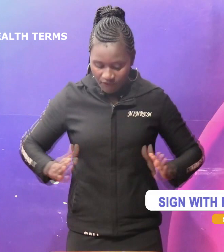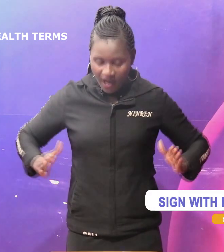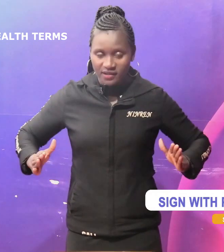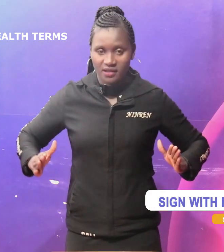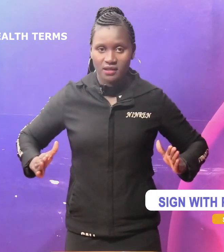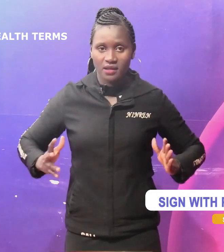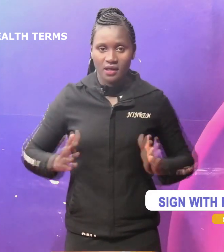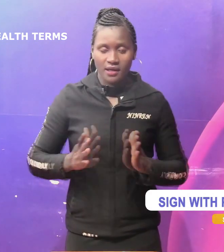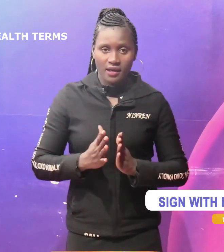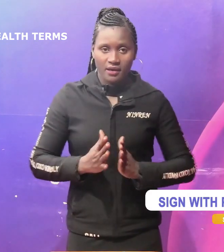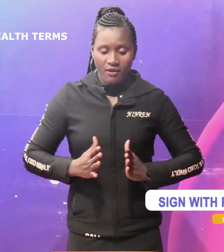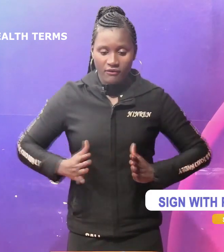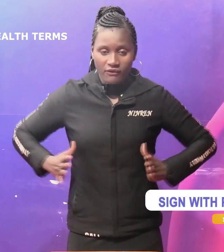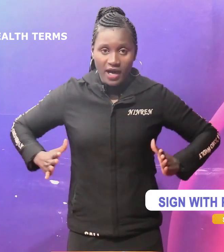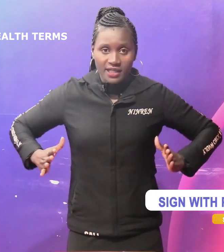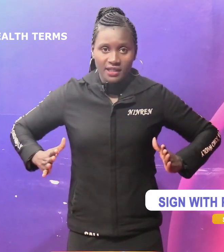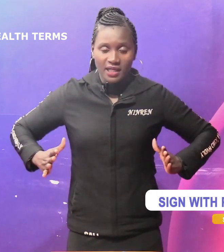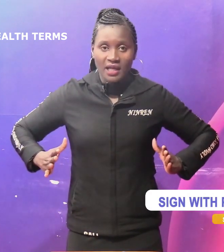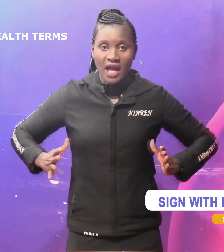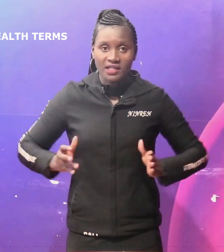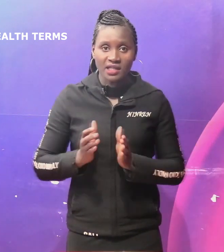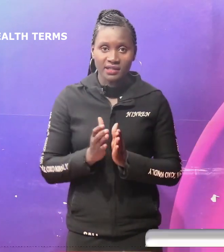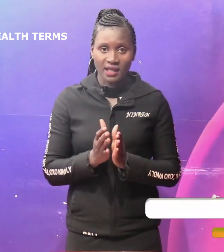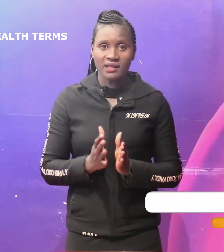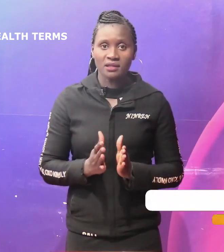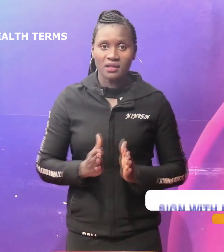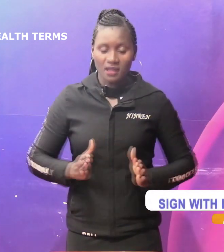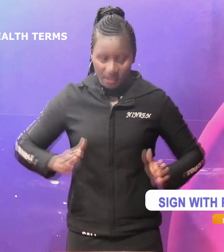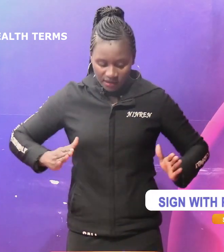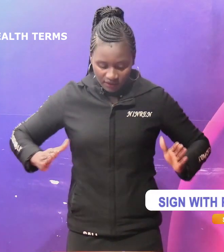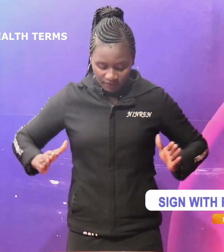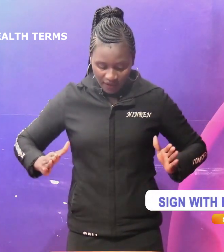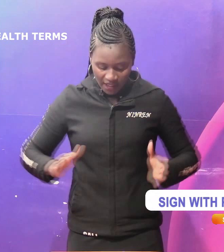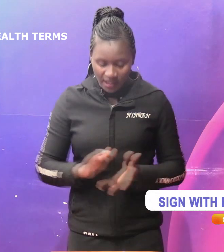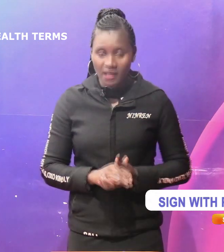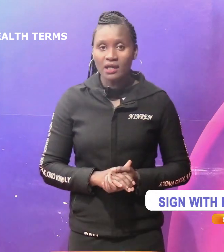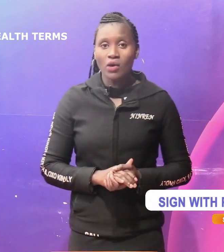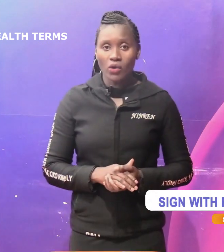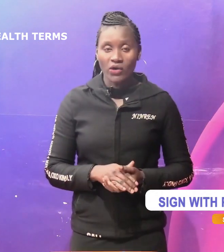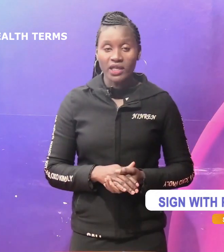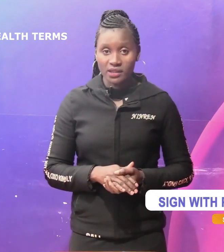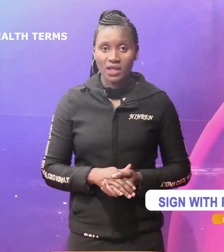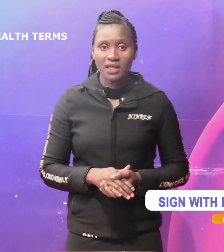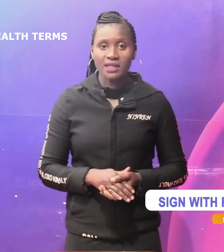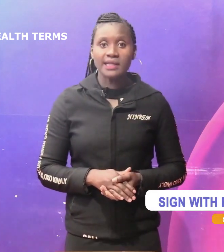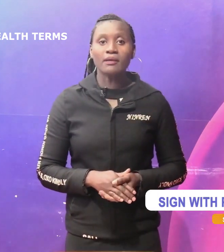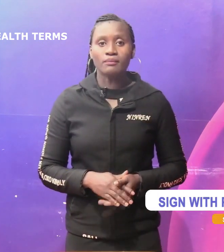fat, fat, enlarging in size. And then our next word is slim.